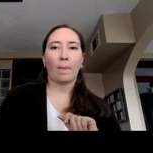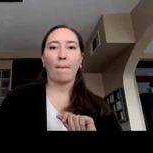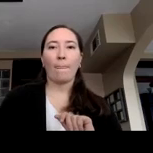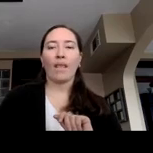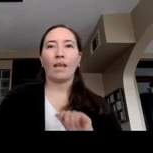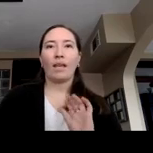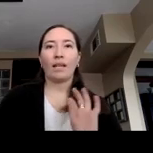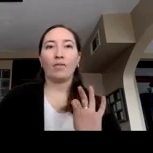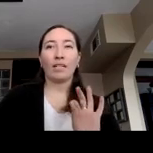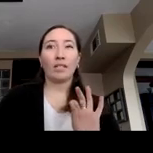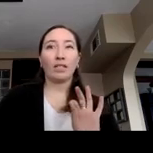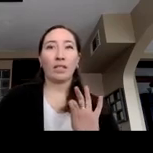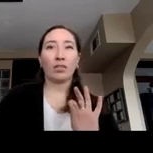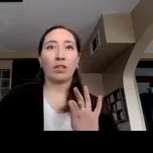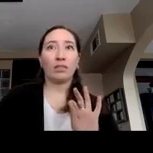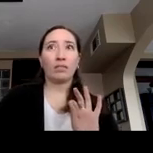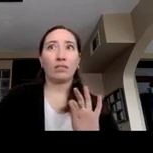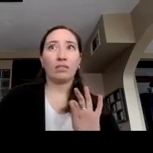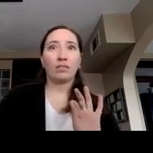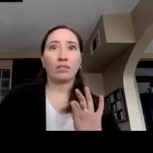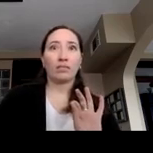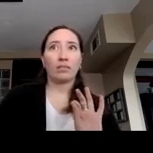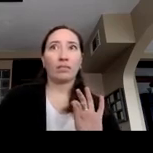Okay. Can everybody still see my screen?